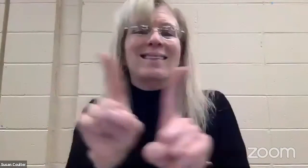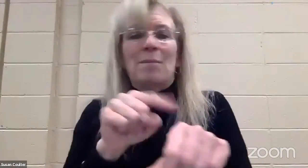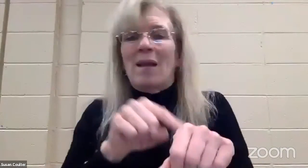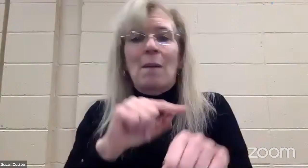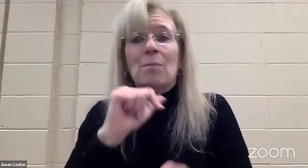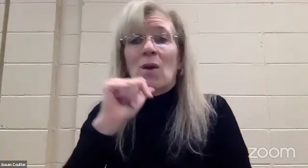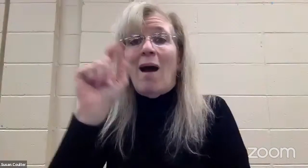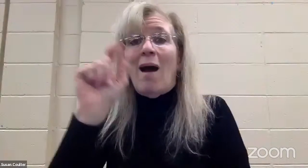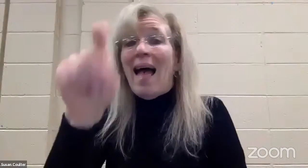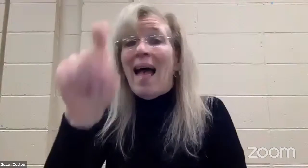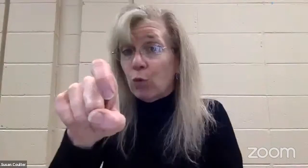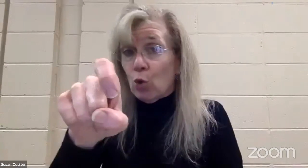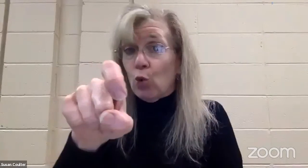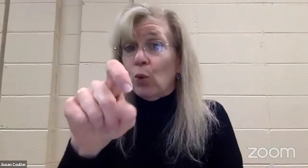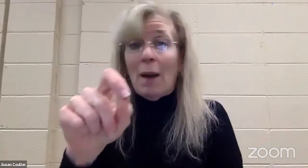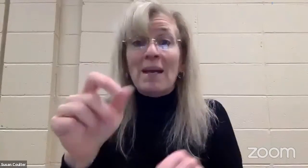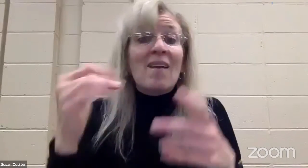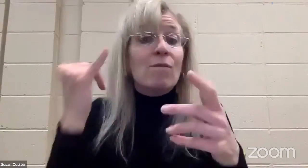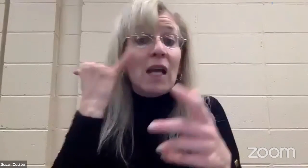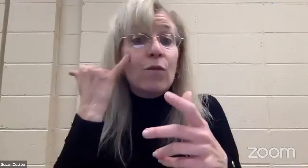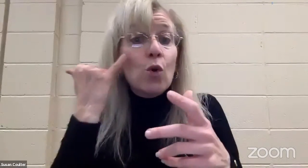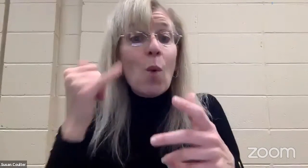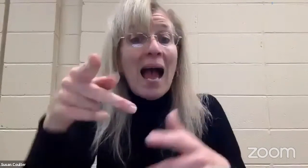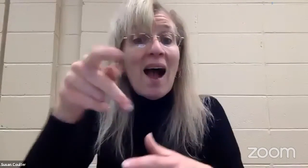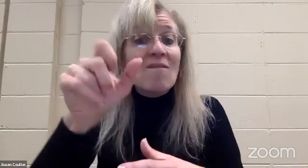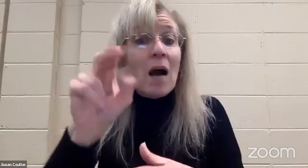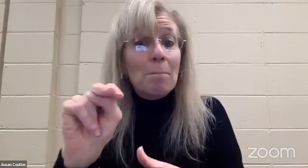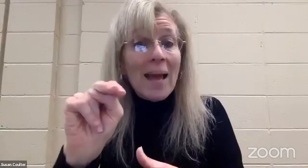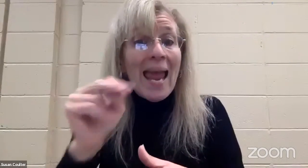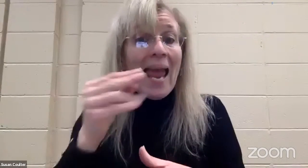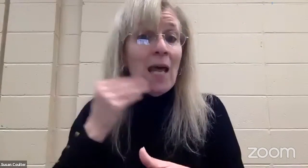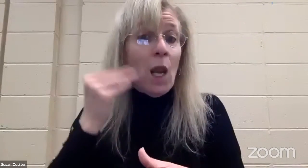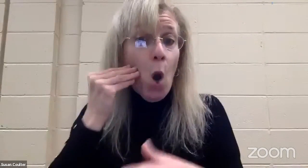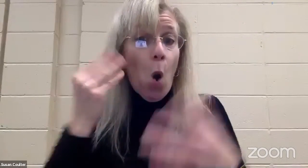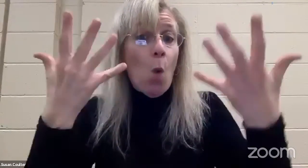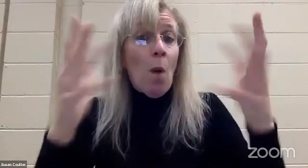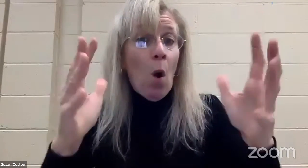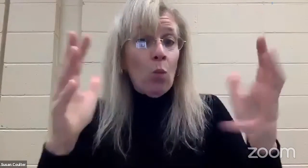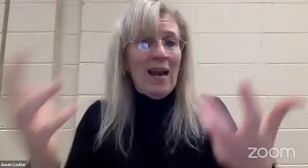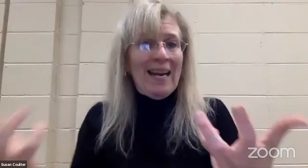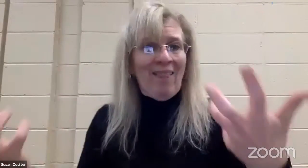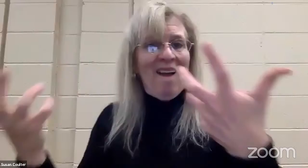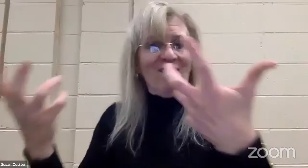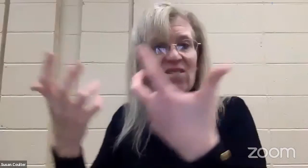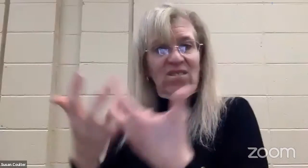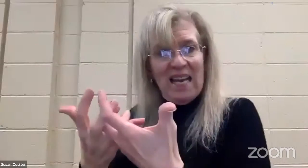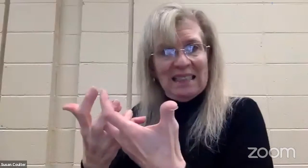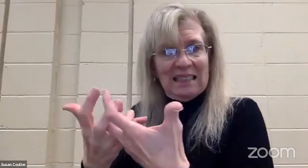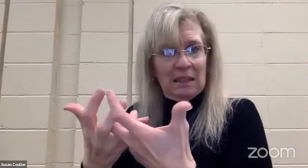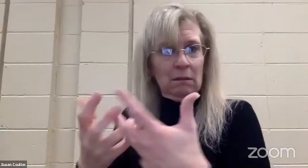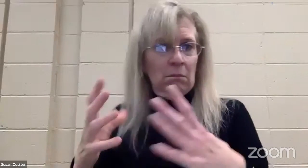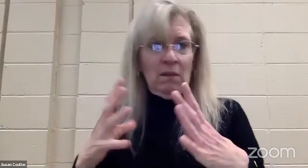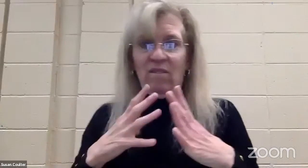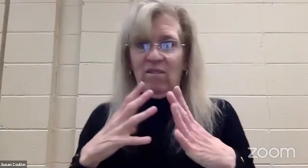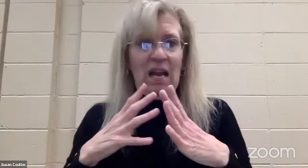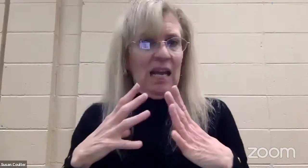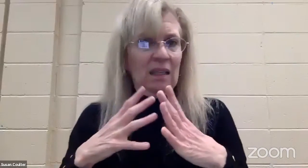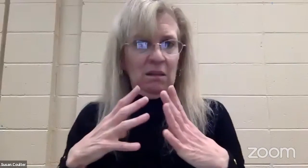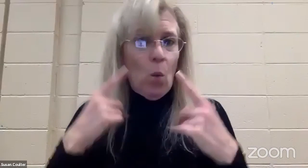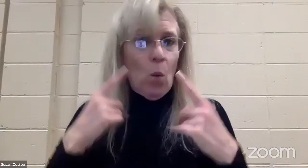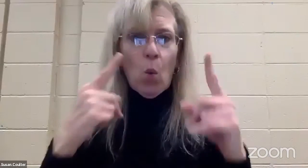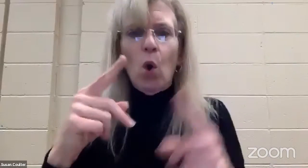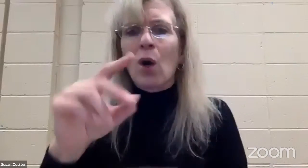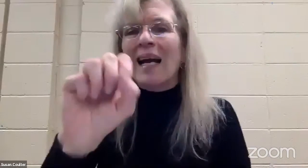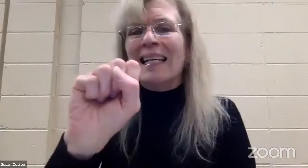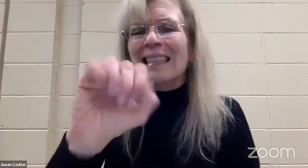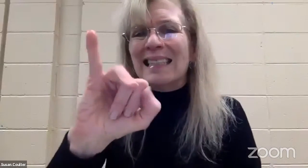But at the same time, do I have to? I mean, if you have a pan at home already that fits, fine,